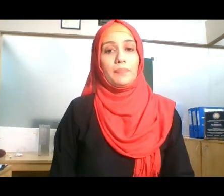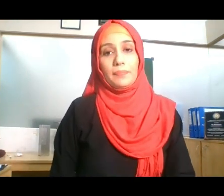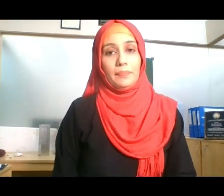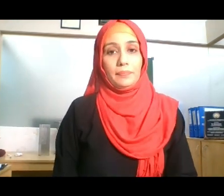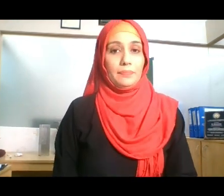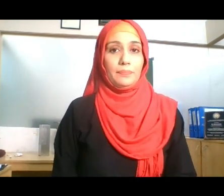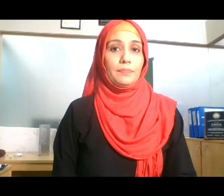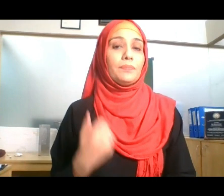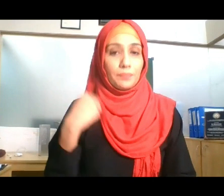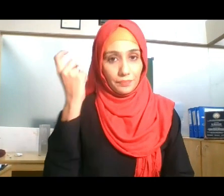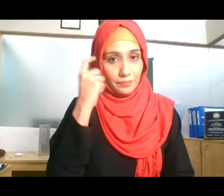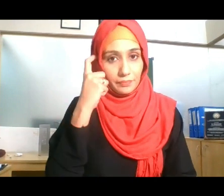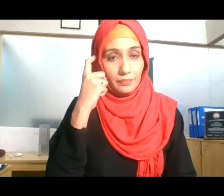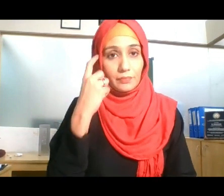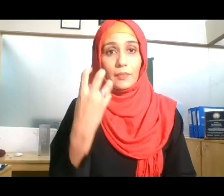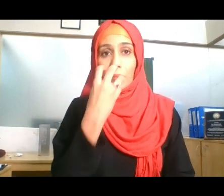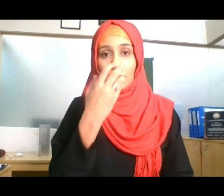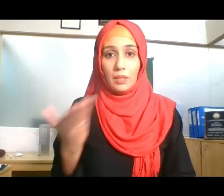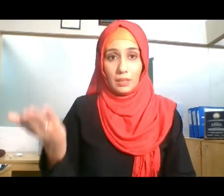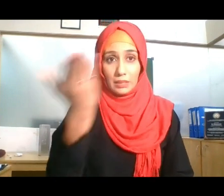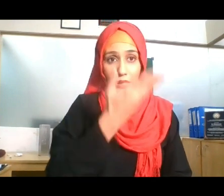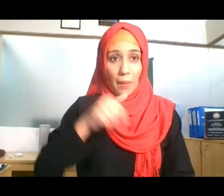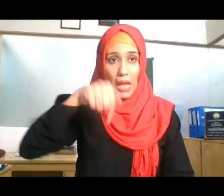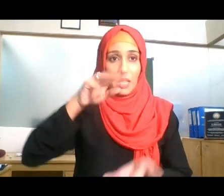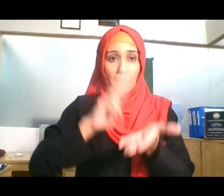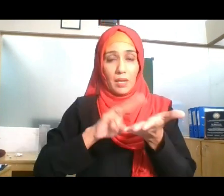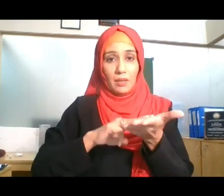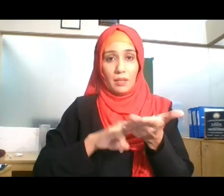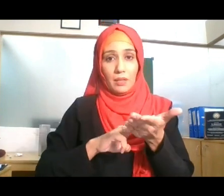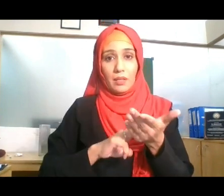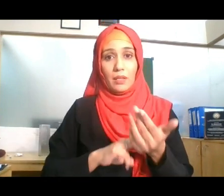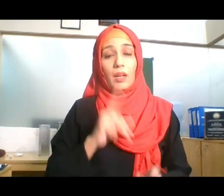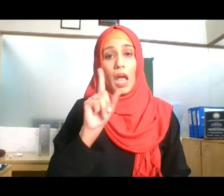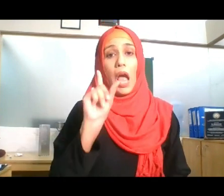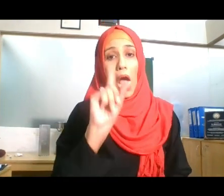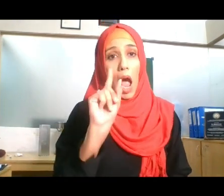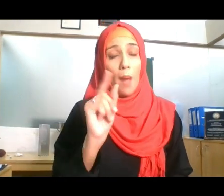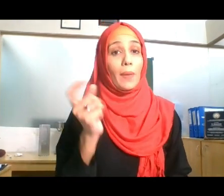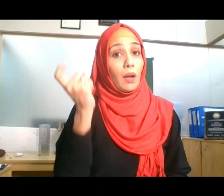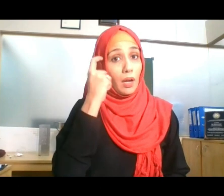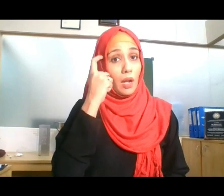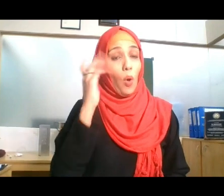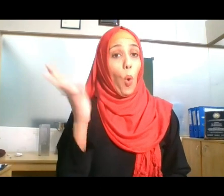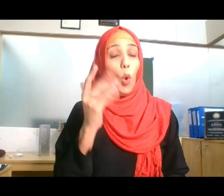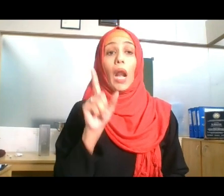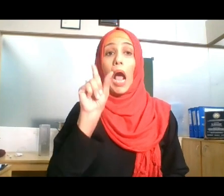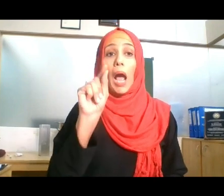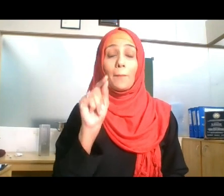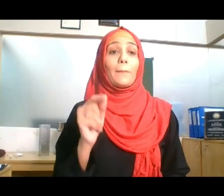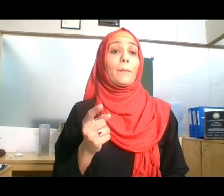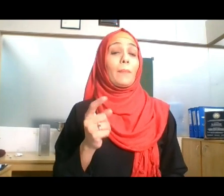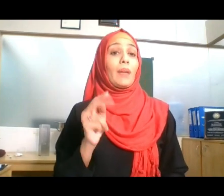I'm sure that the speakers in the roundtable will provide their valuable input and share their experiences